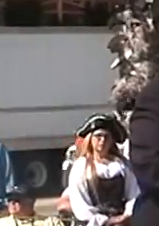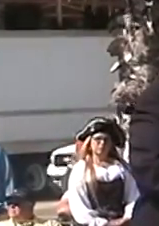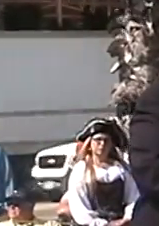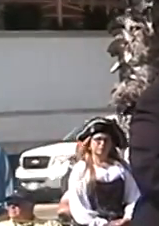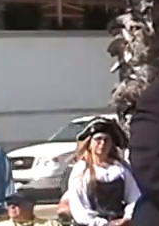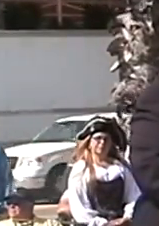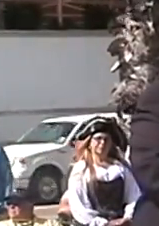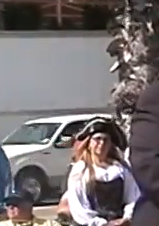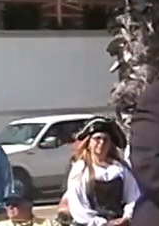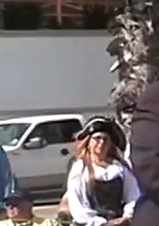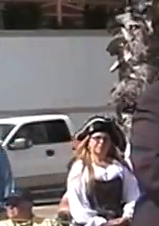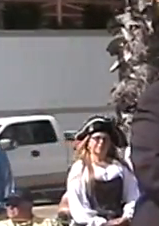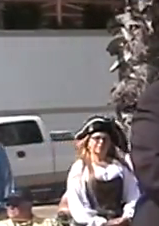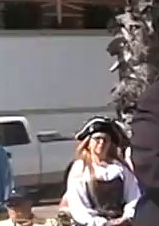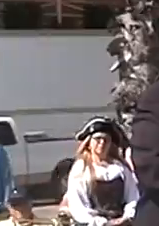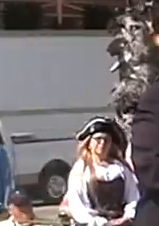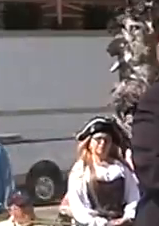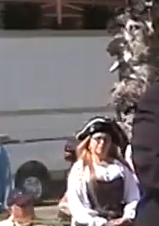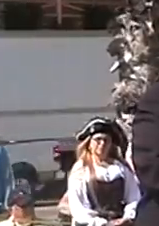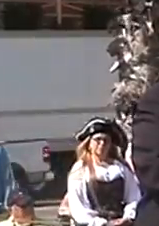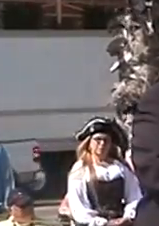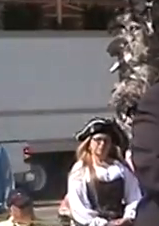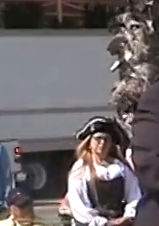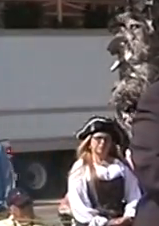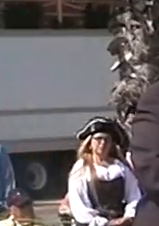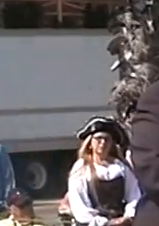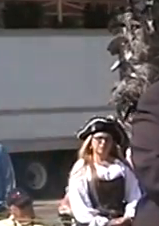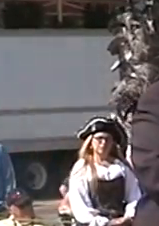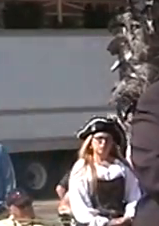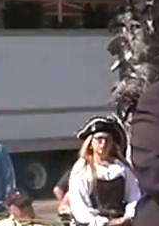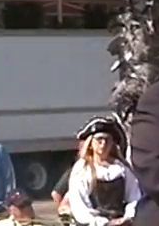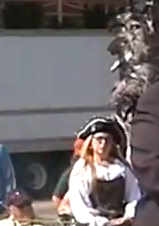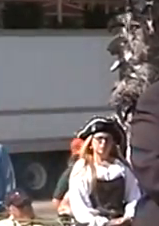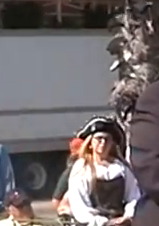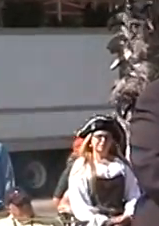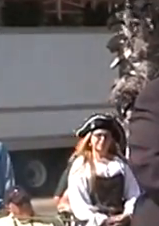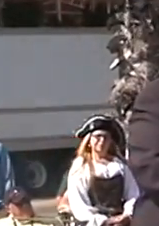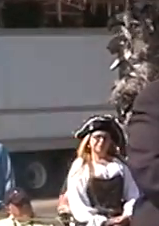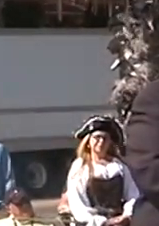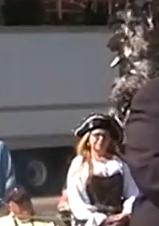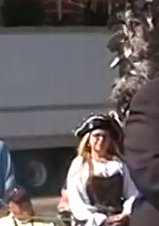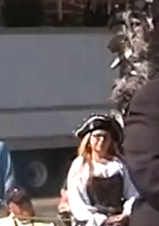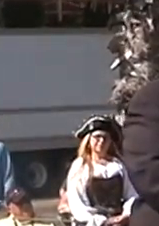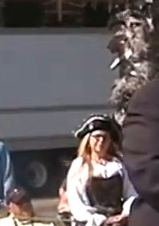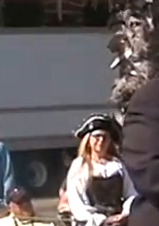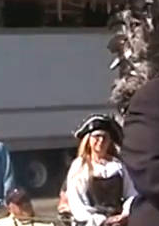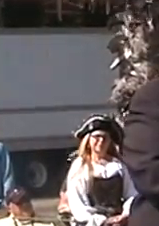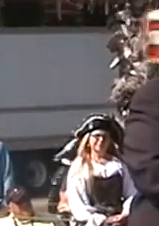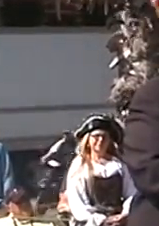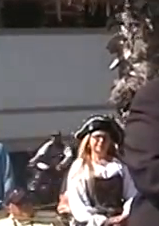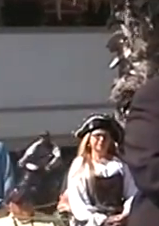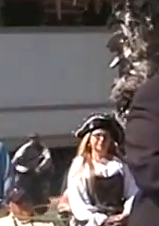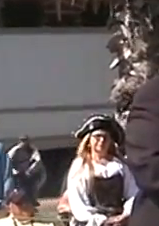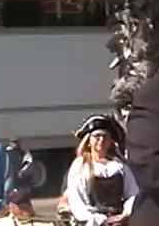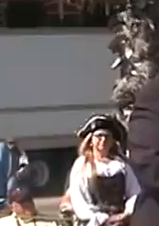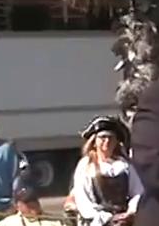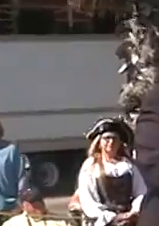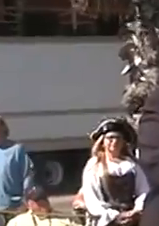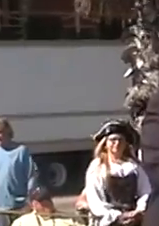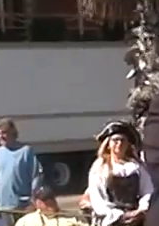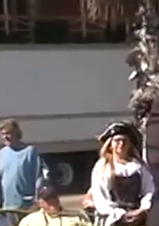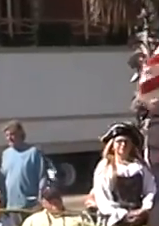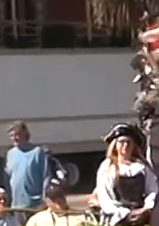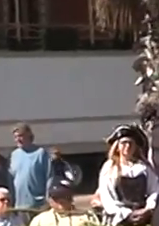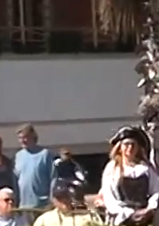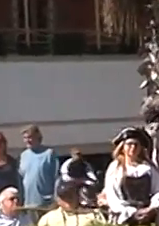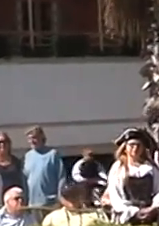1506. Instead, the crown appointed Ponce de León as colonist and governor of Puerto Rico. Is it